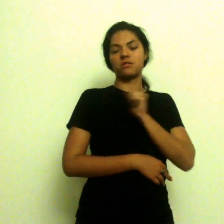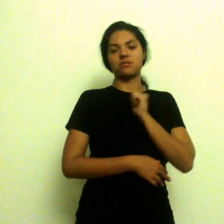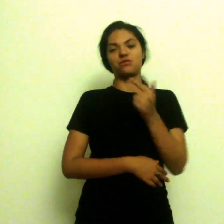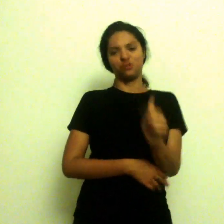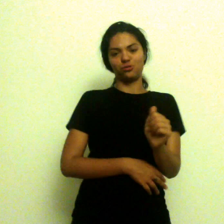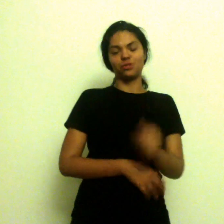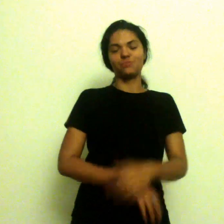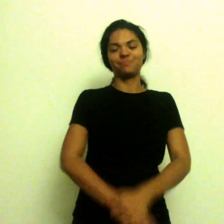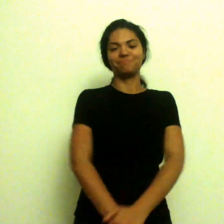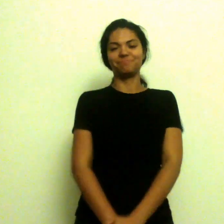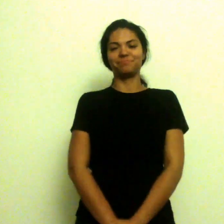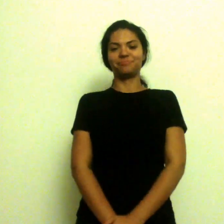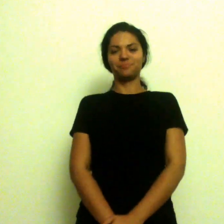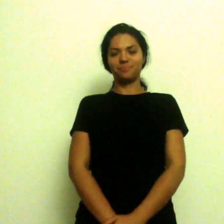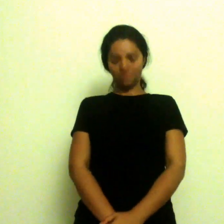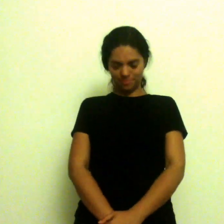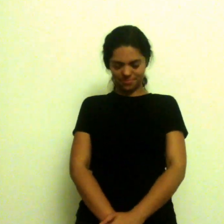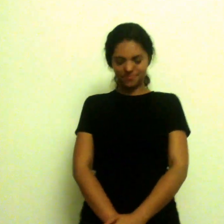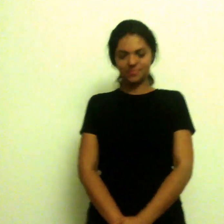to RZIM, Post Office Box